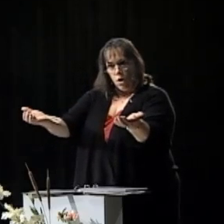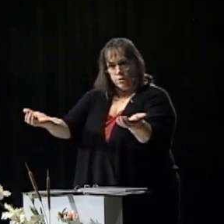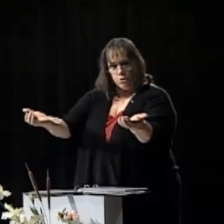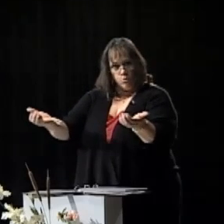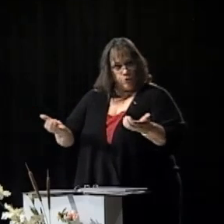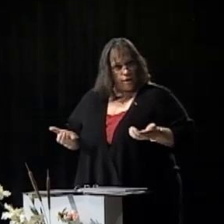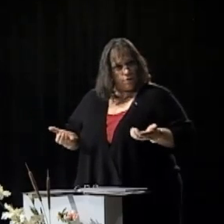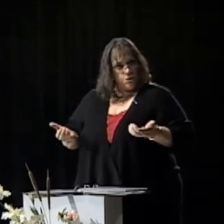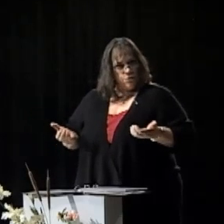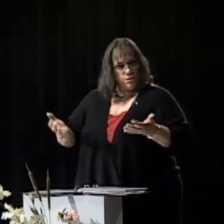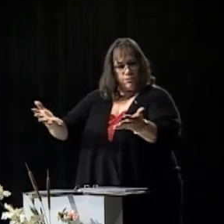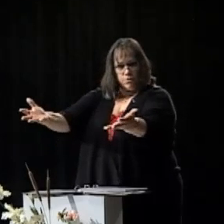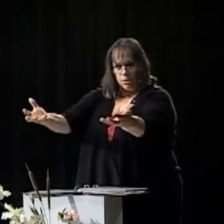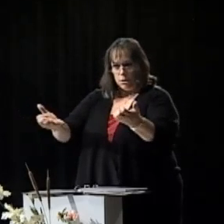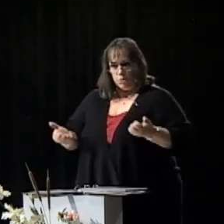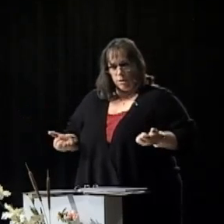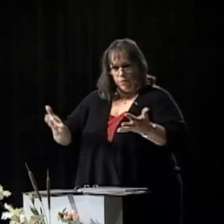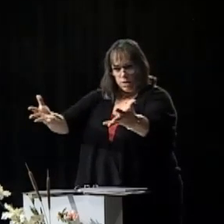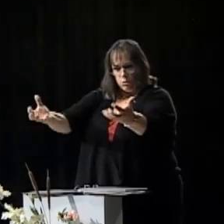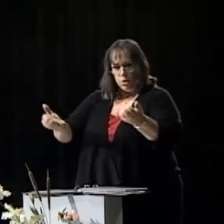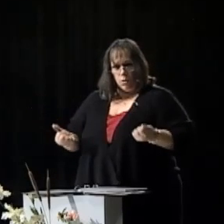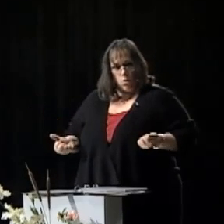Want is you bring it into yourself. You know, give that to me, I want it.